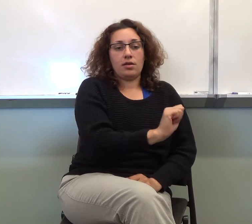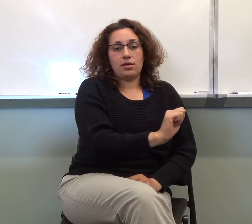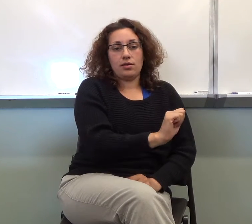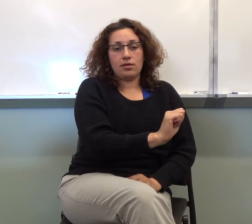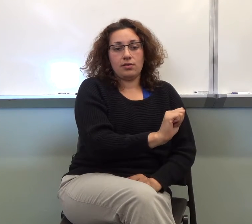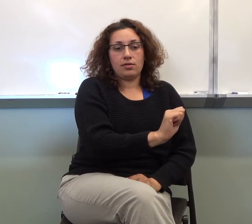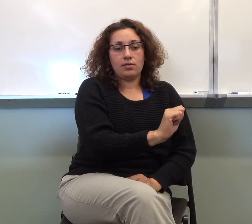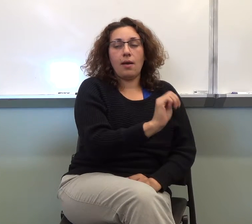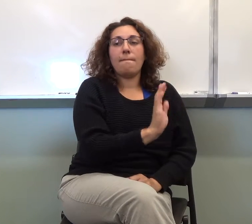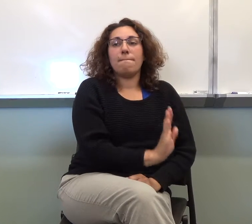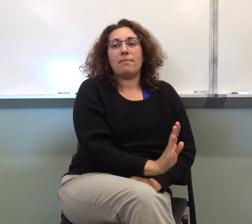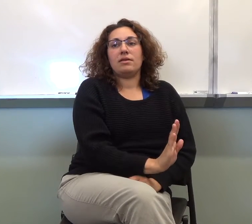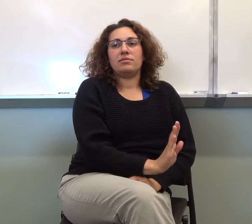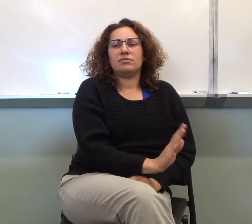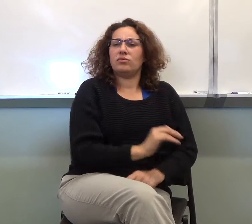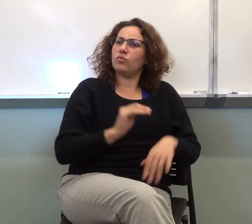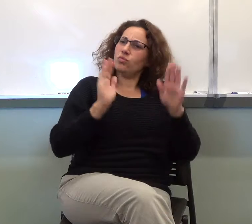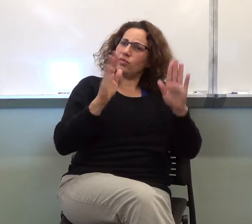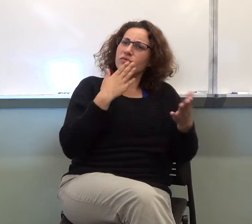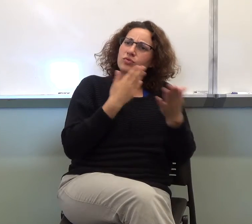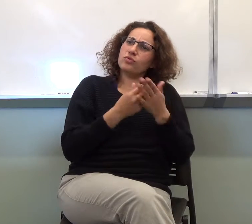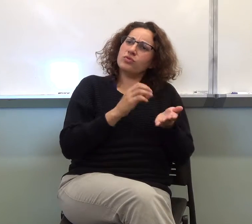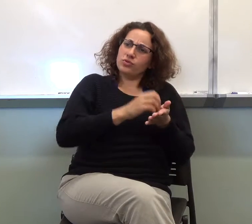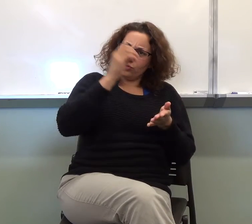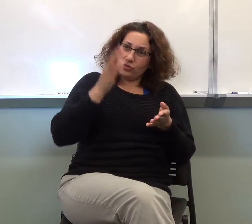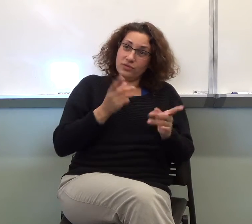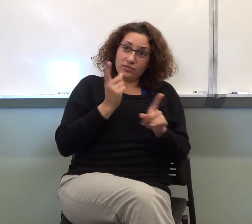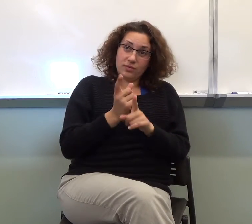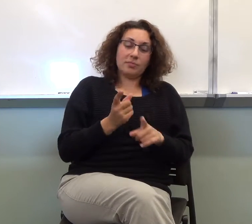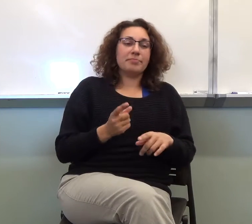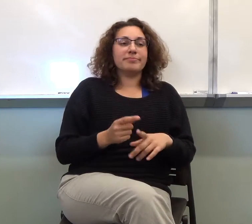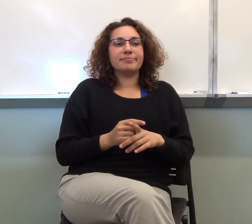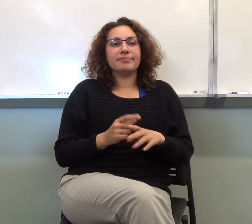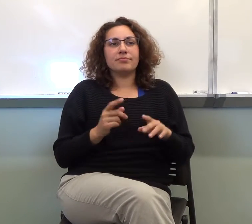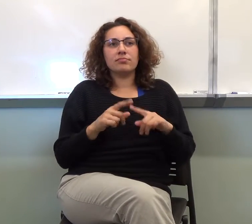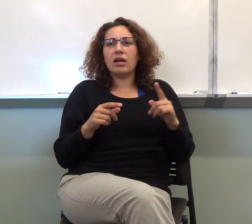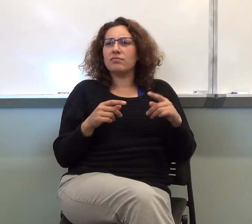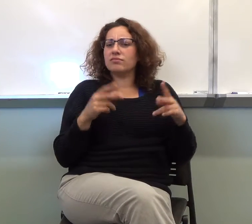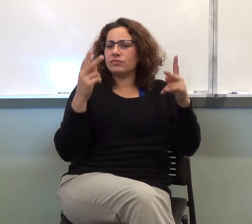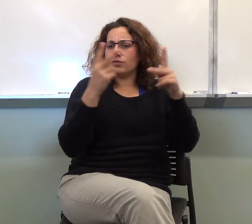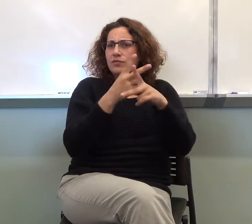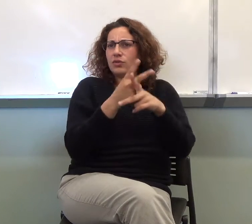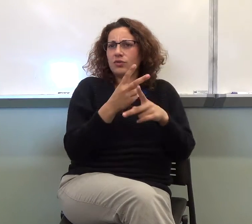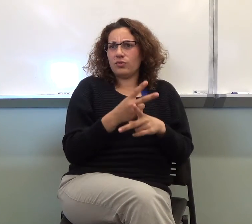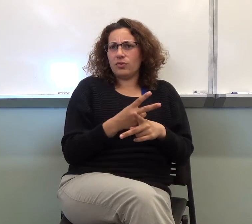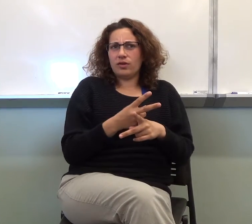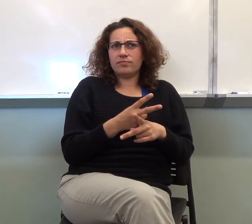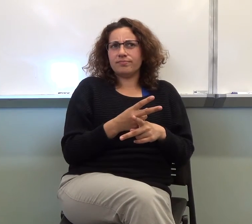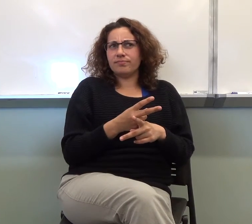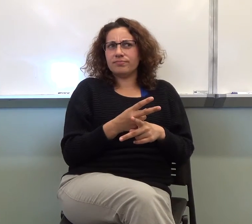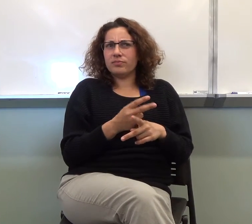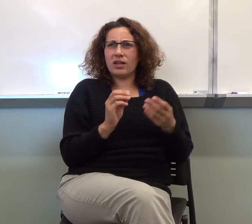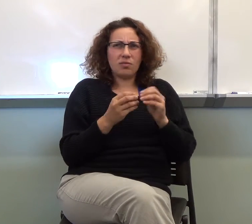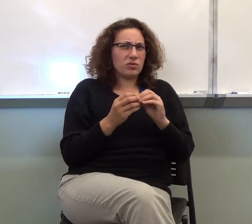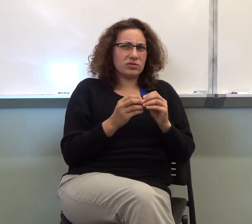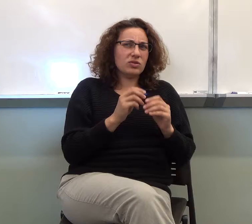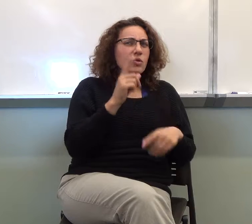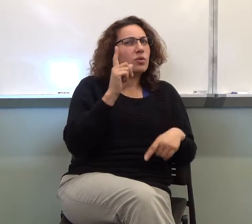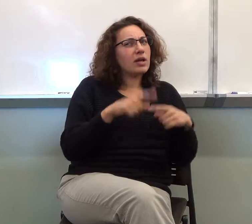and B. What a great student. Now, you can't calculate anything with letters. The Romans tried to do that for a long time,